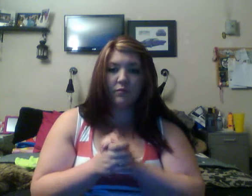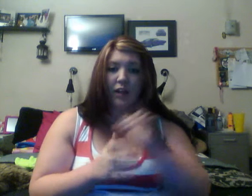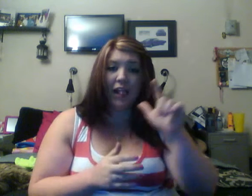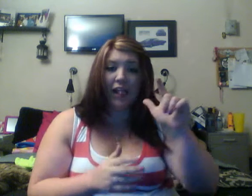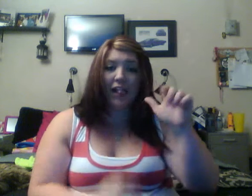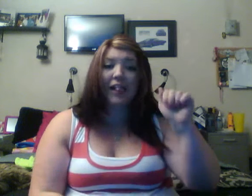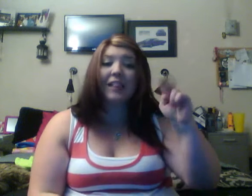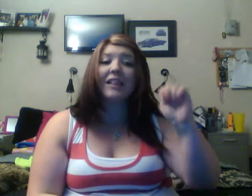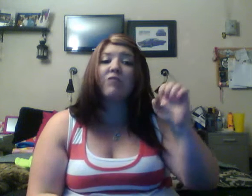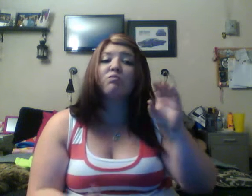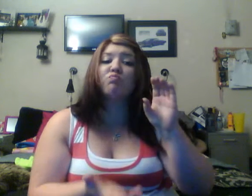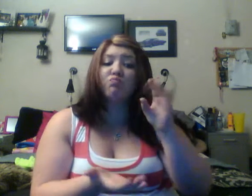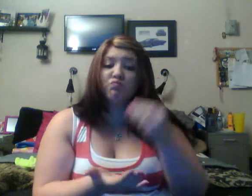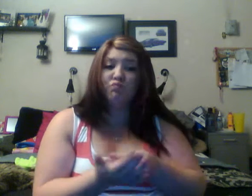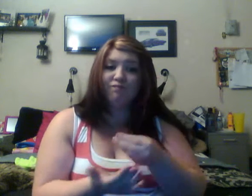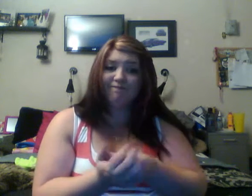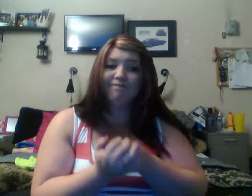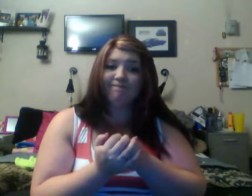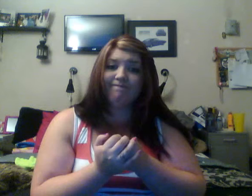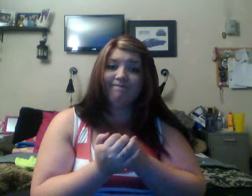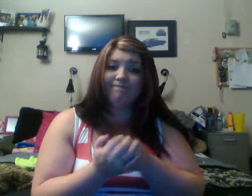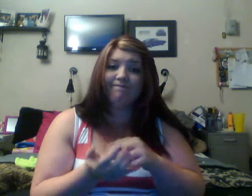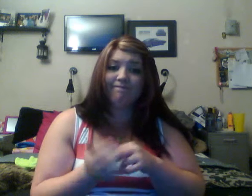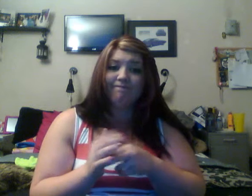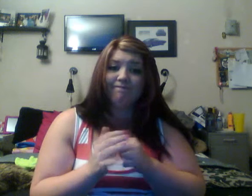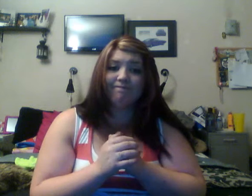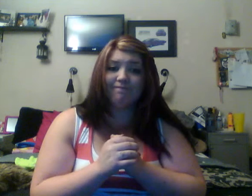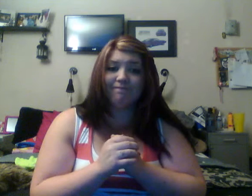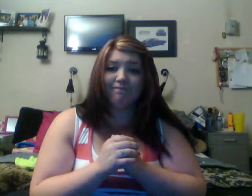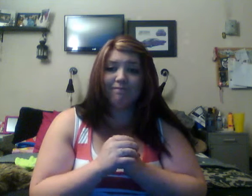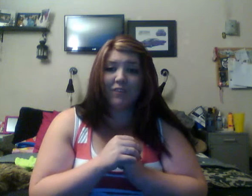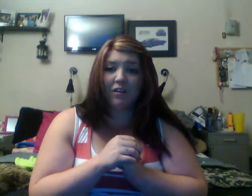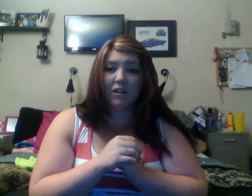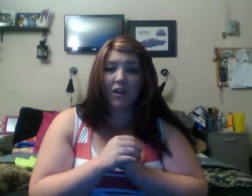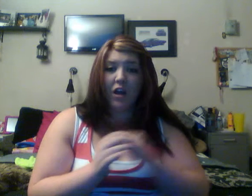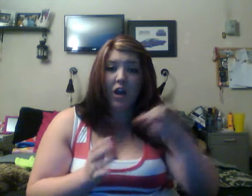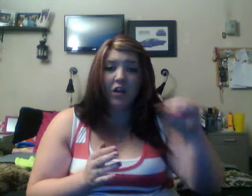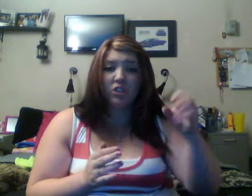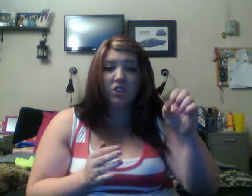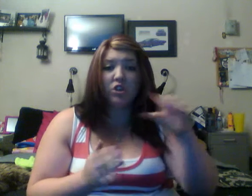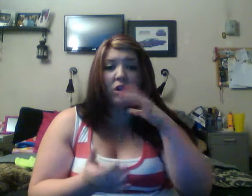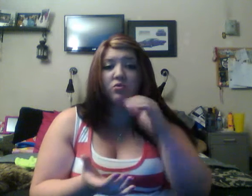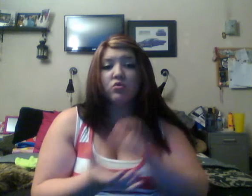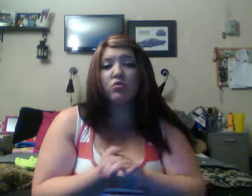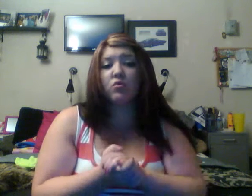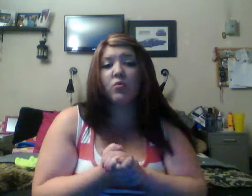wealth. John picked a young girl called Mary Arden, and what she brought with her were the lands of her